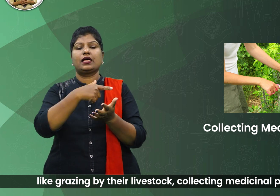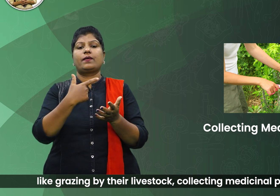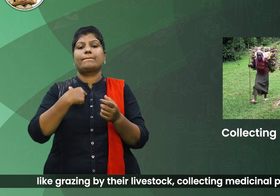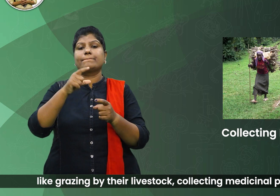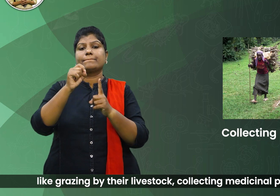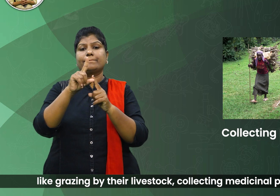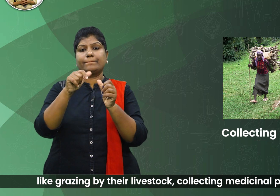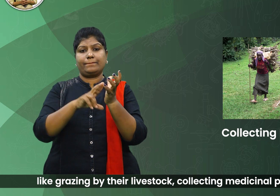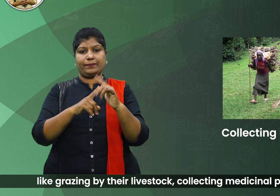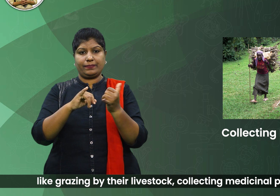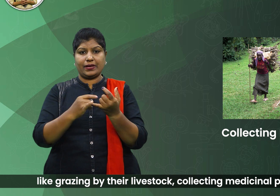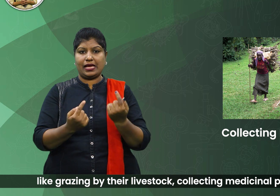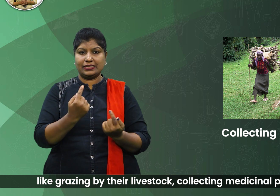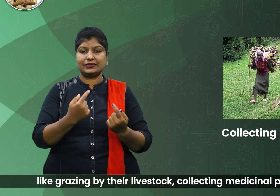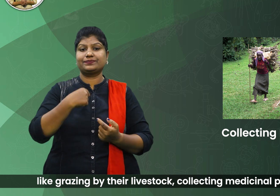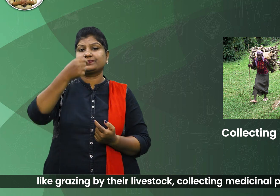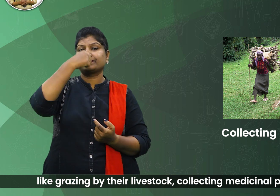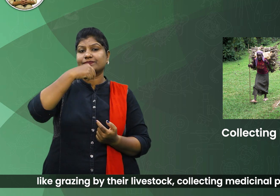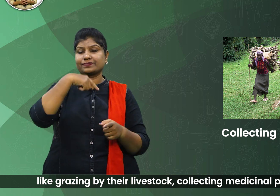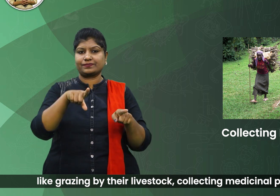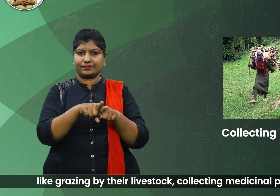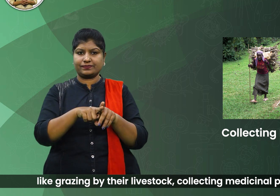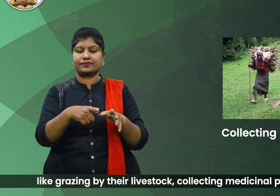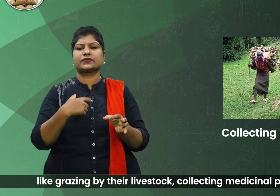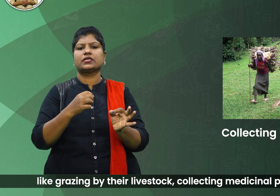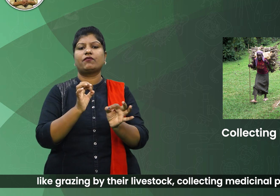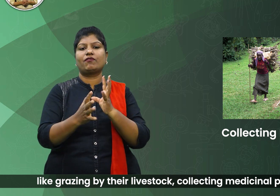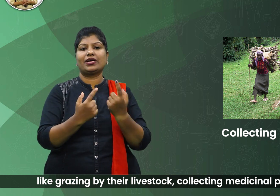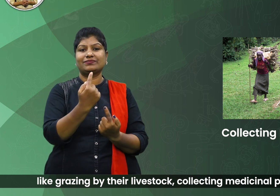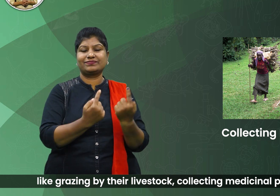Collecting Firewood etc.